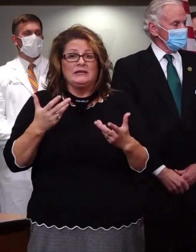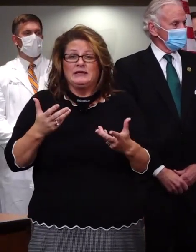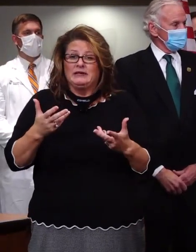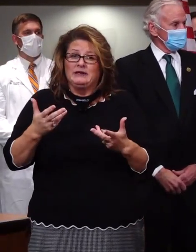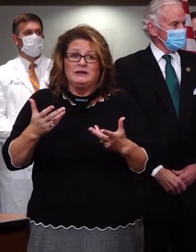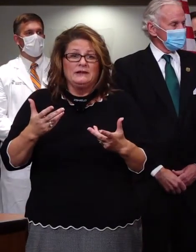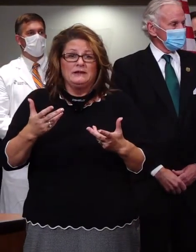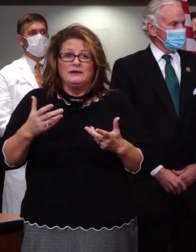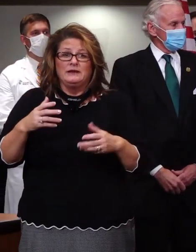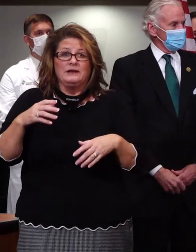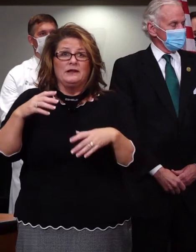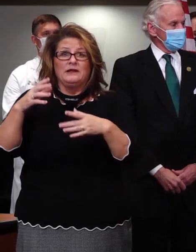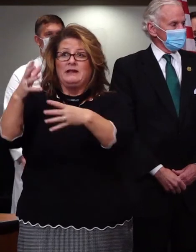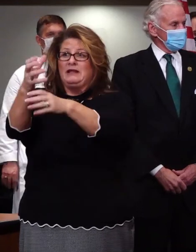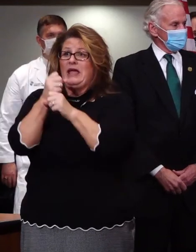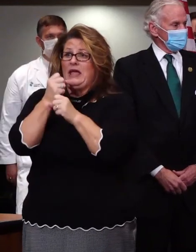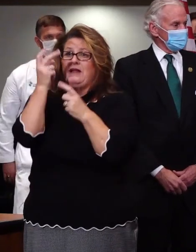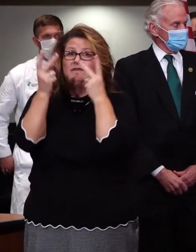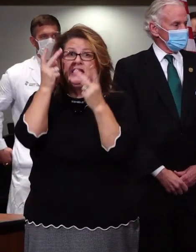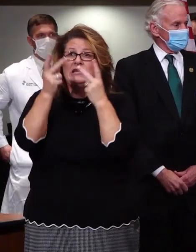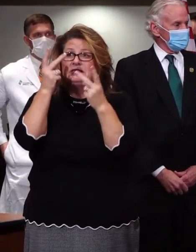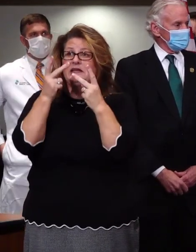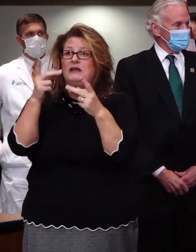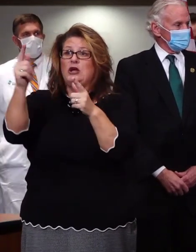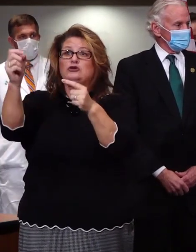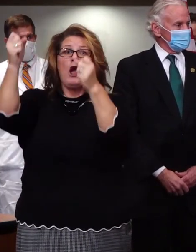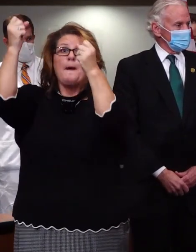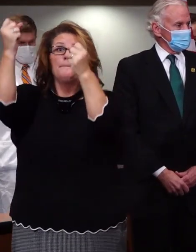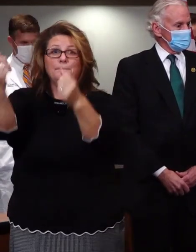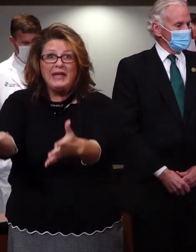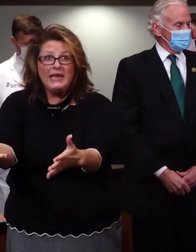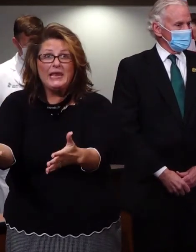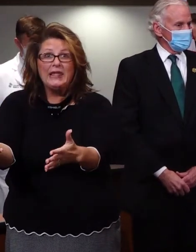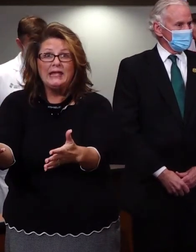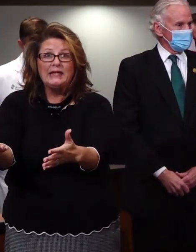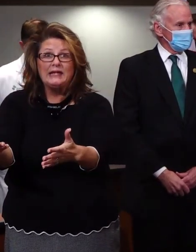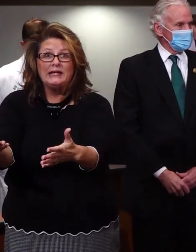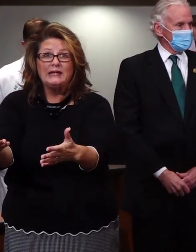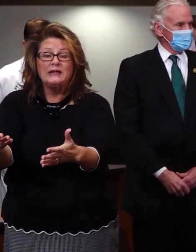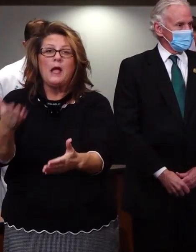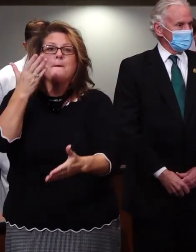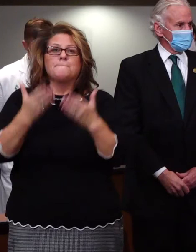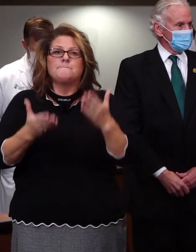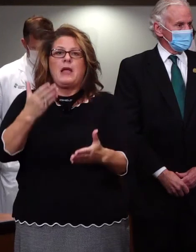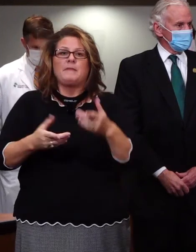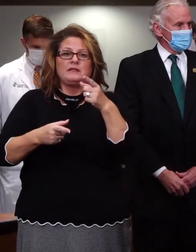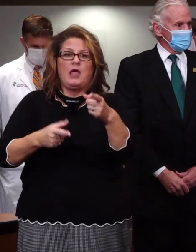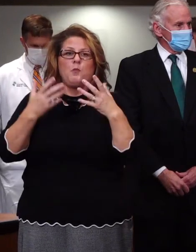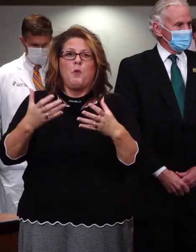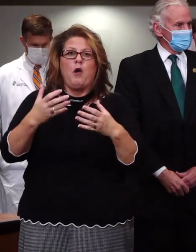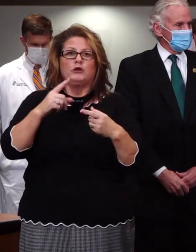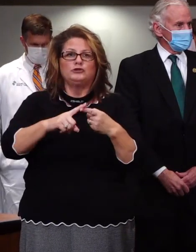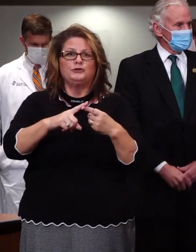of intensivists or something like that, then that healthcare facility might make a different decision about the number of staff that need to be